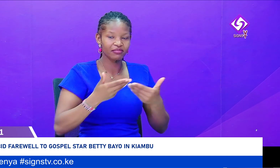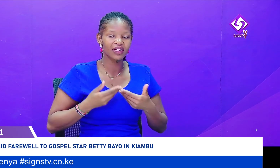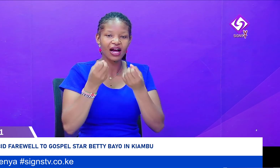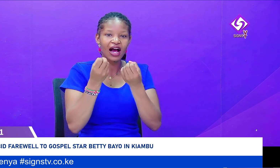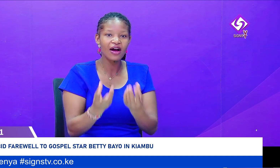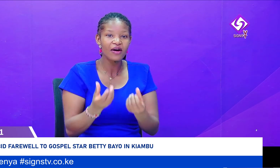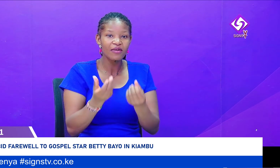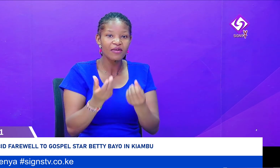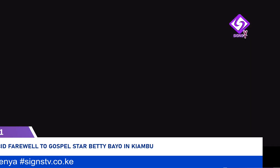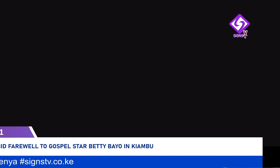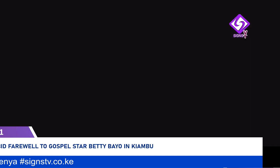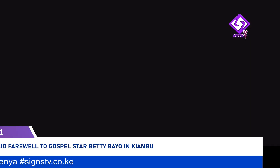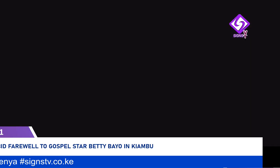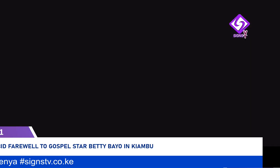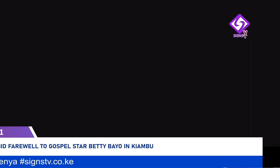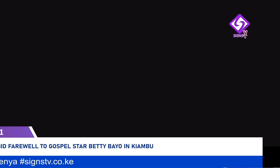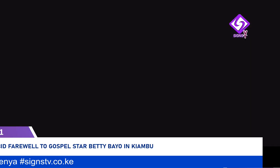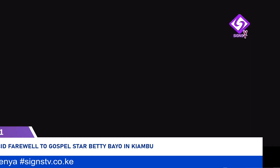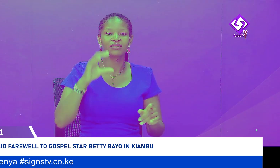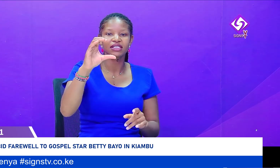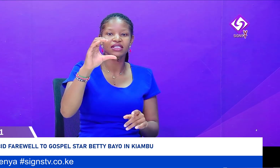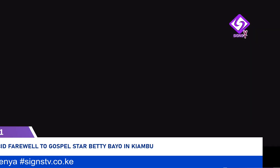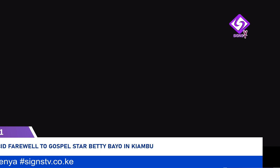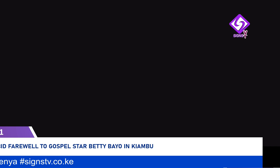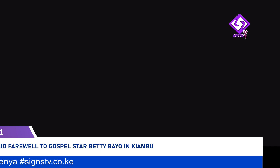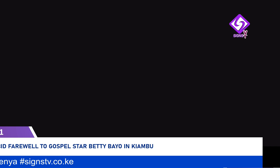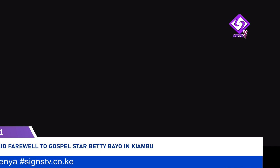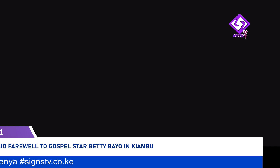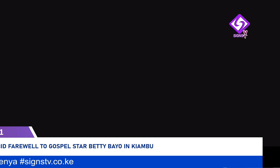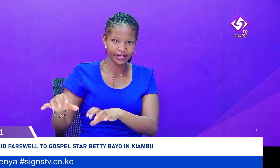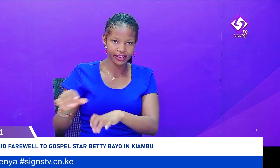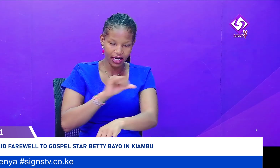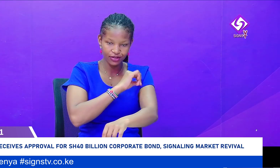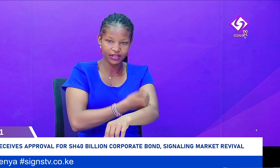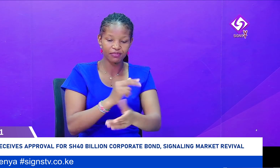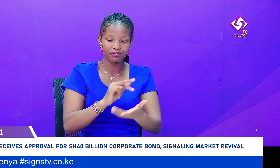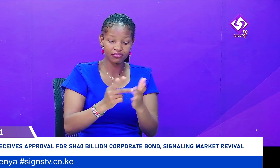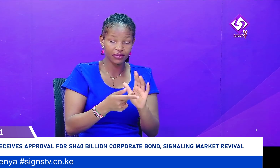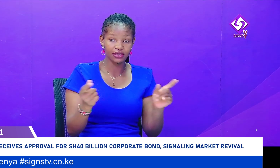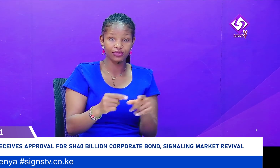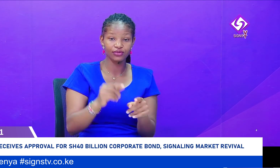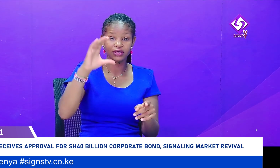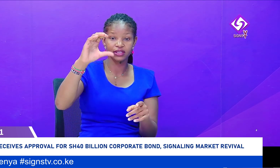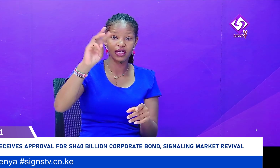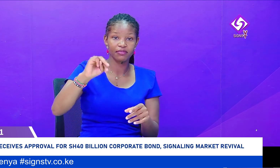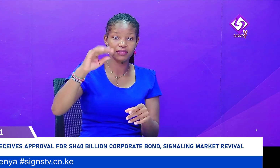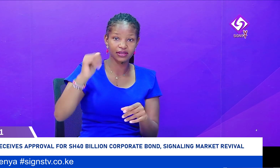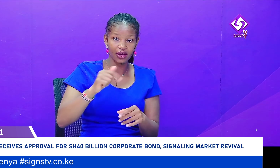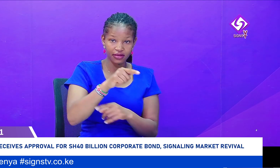has received regulatory approval from the Capital Markets Authority, CMA, to establish